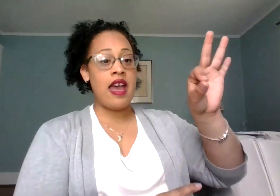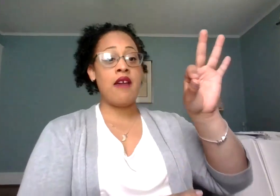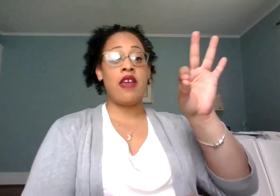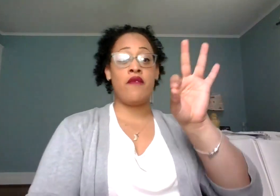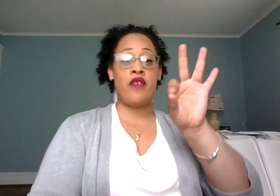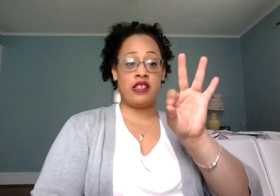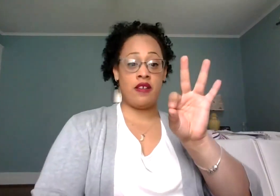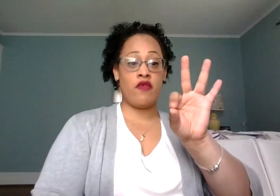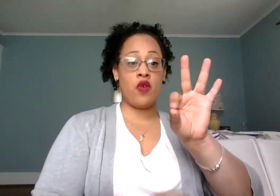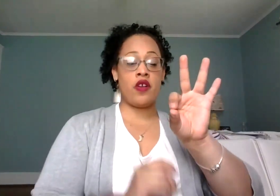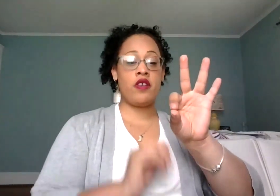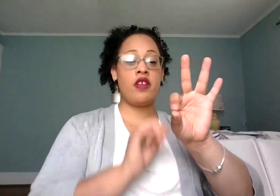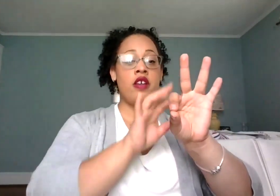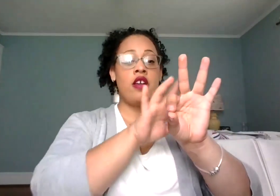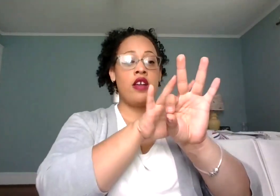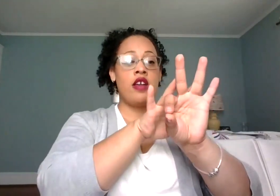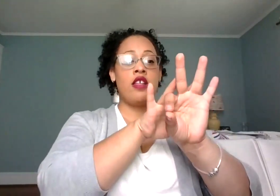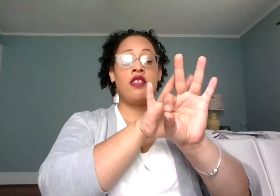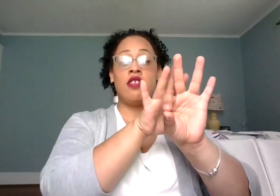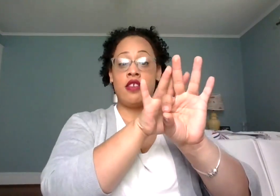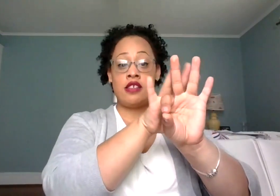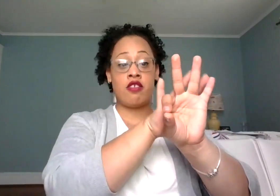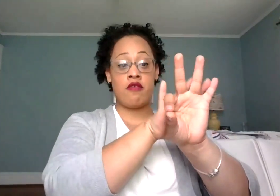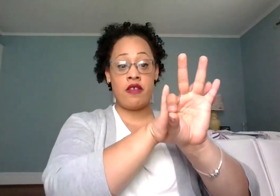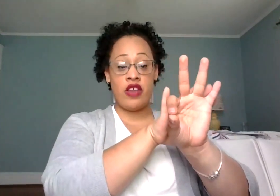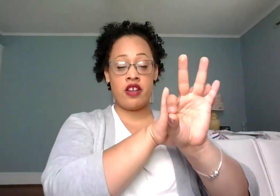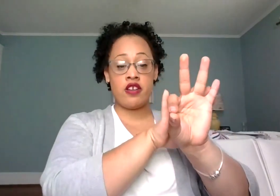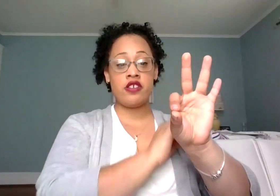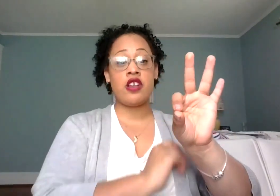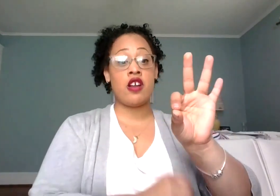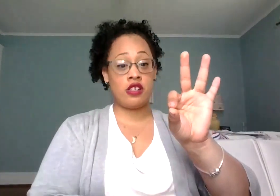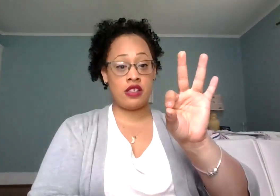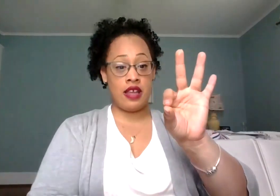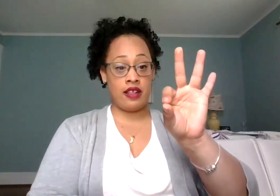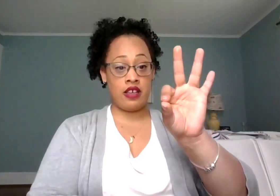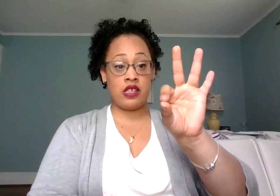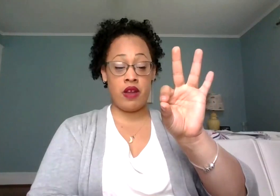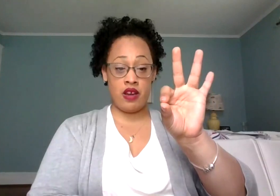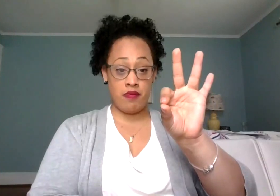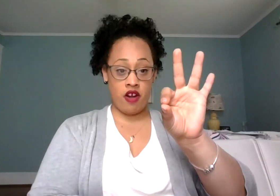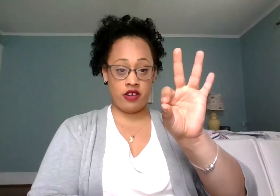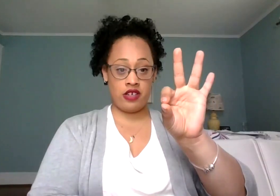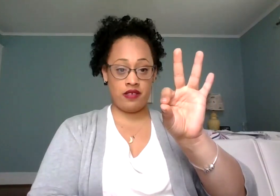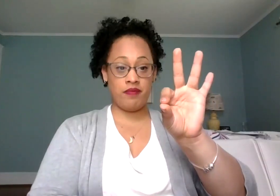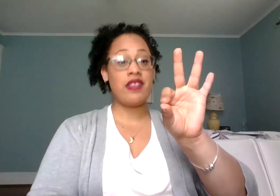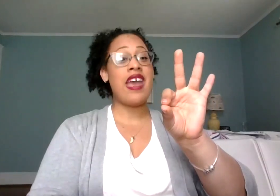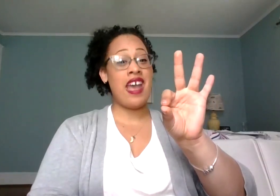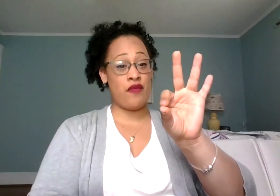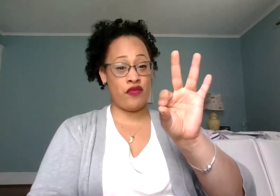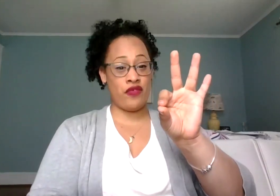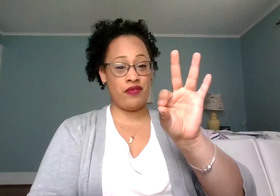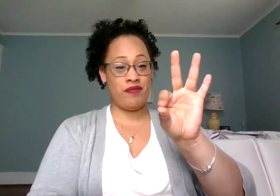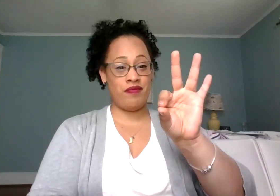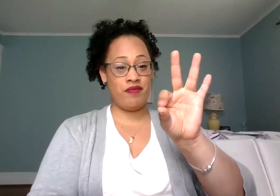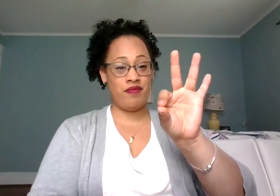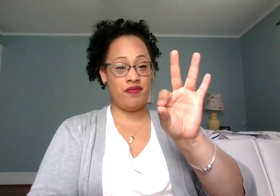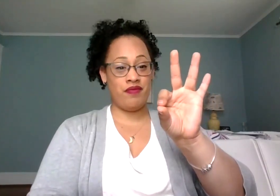Have that facing forward. These three fingers are slightly spread apart. F.